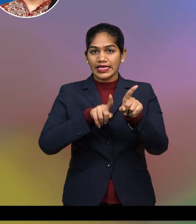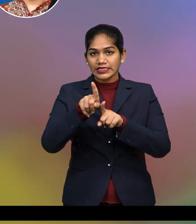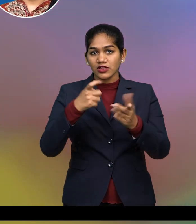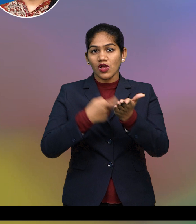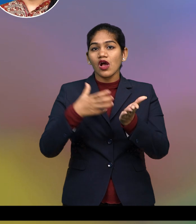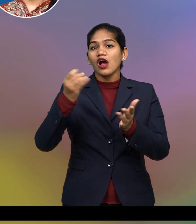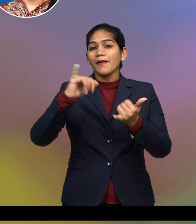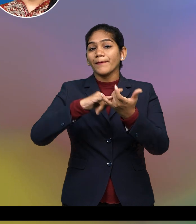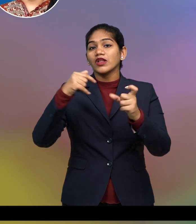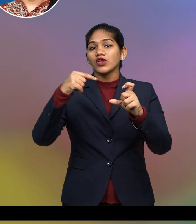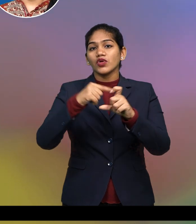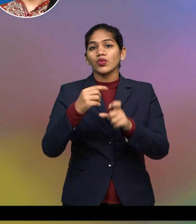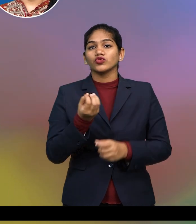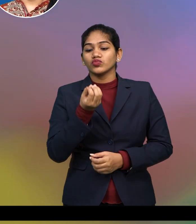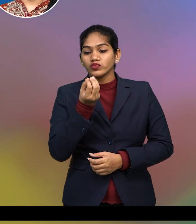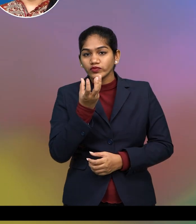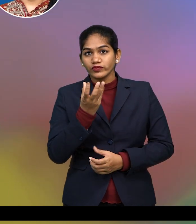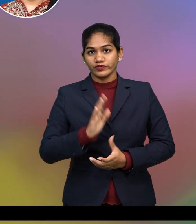Example, rose.